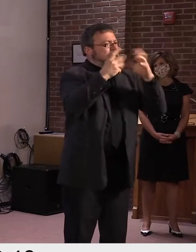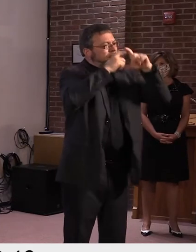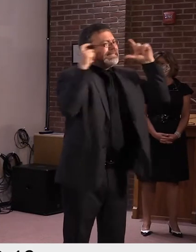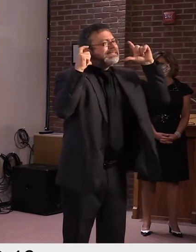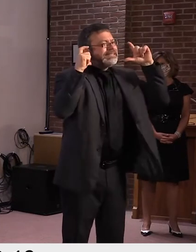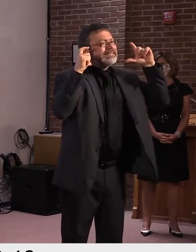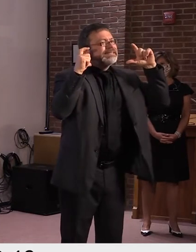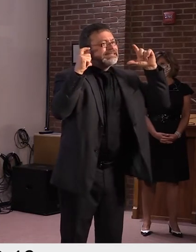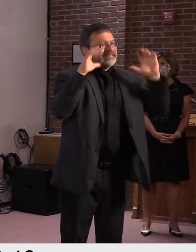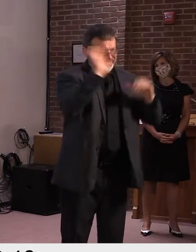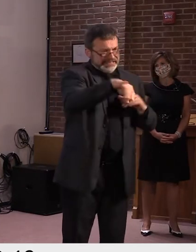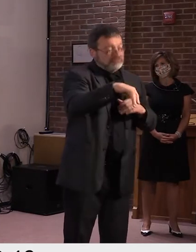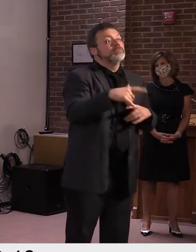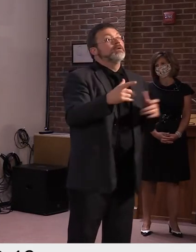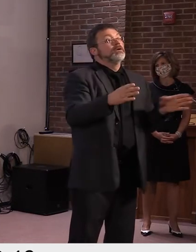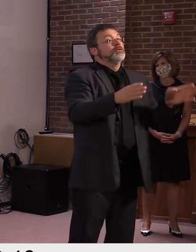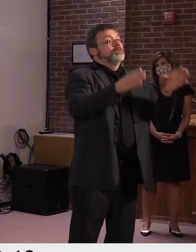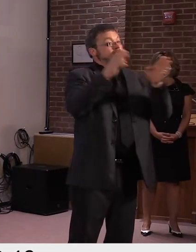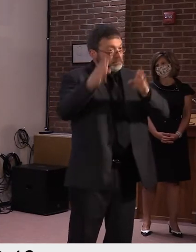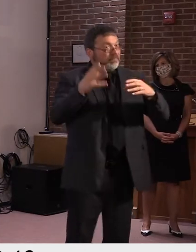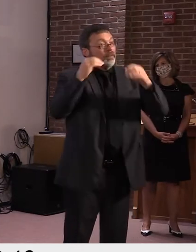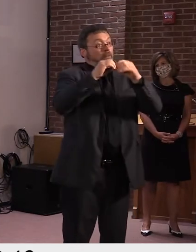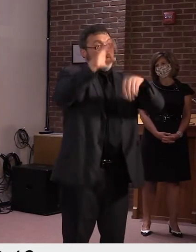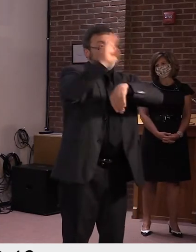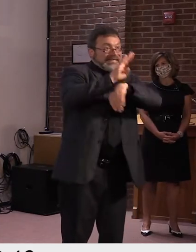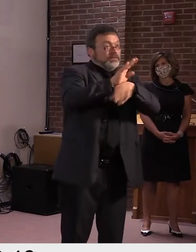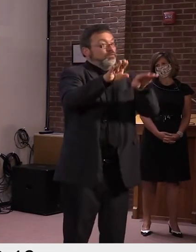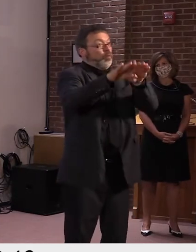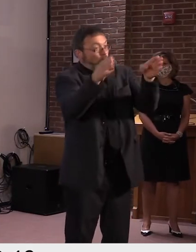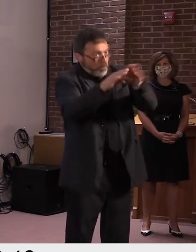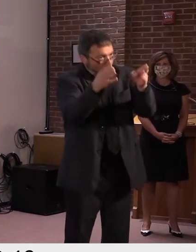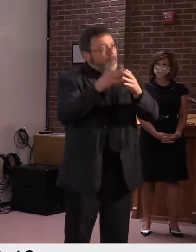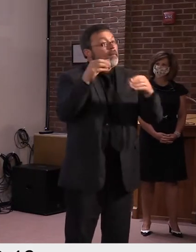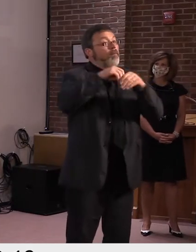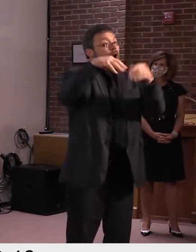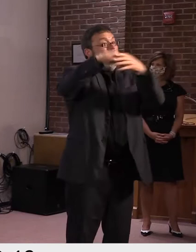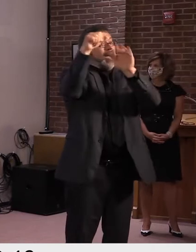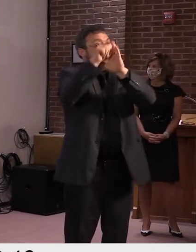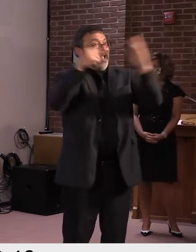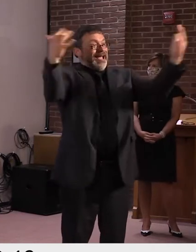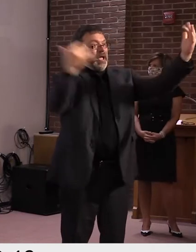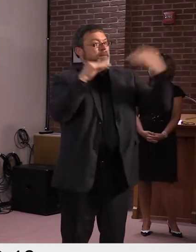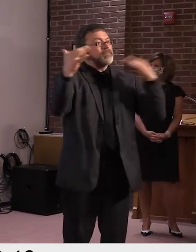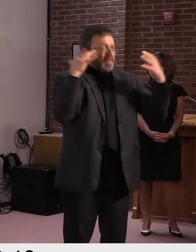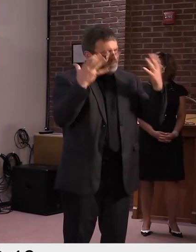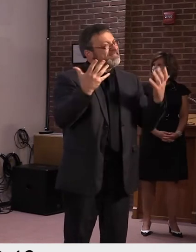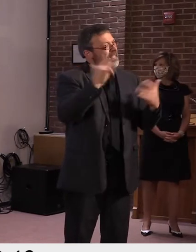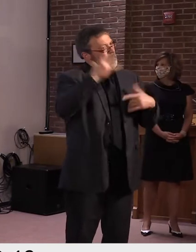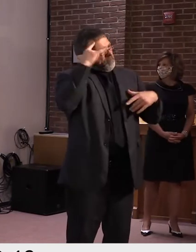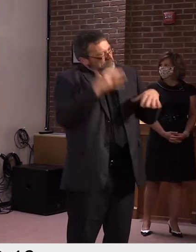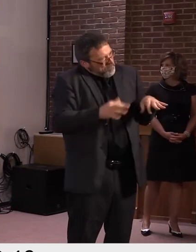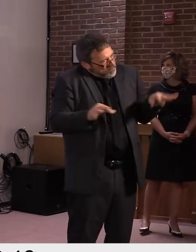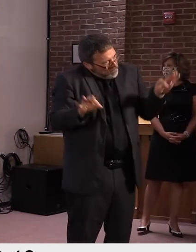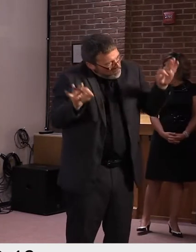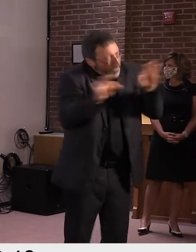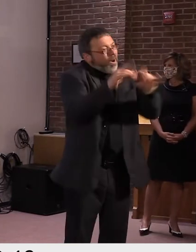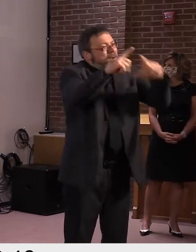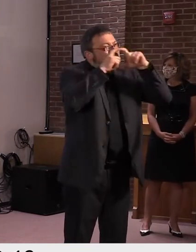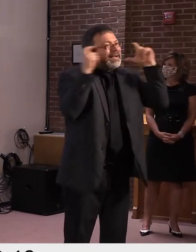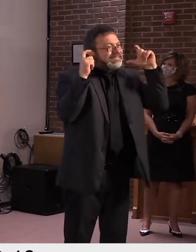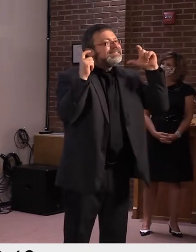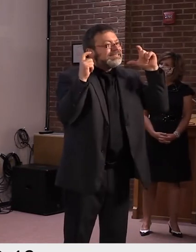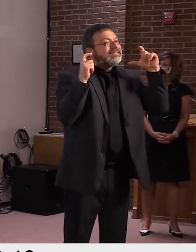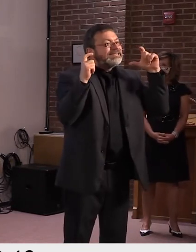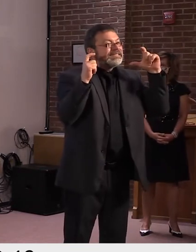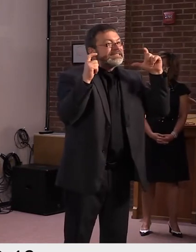that, I'll now turn it over to Jason, who's been doing an outstanding job as state librarian during this pandemic, and for an